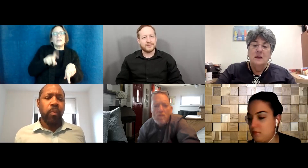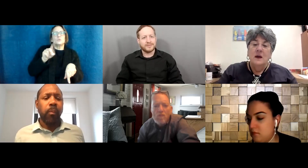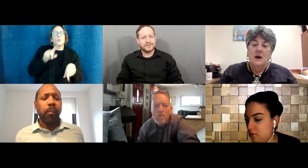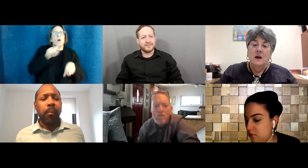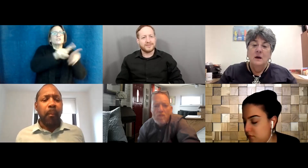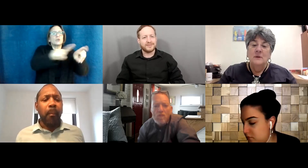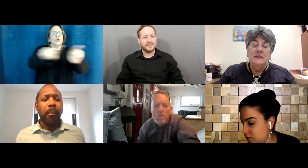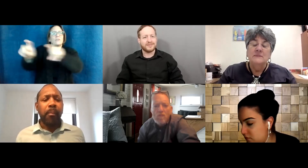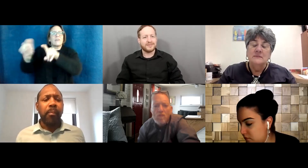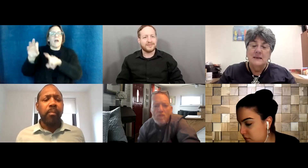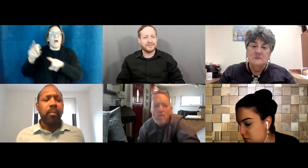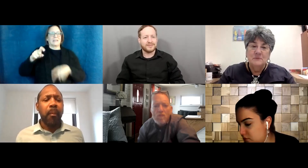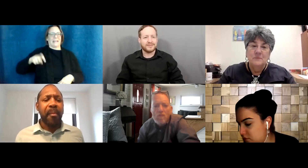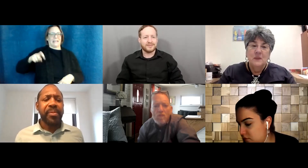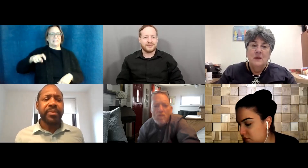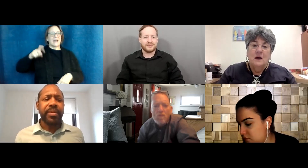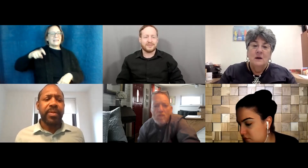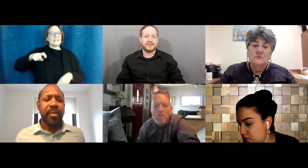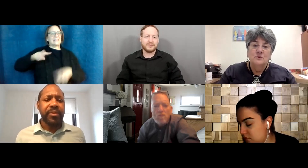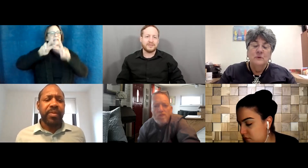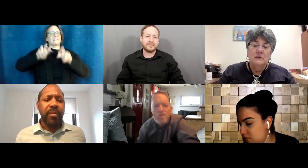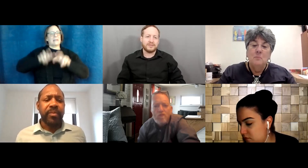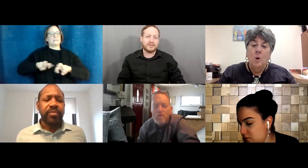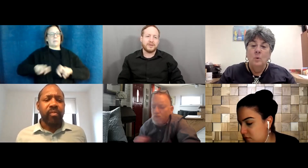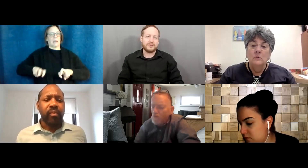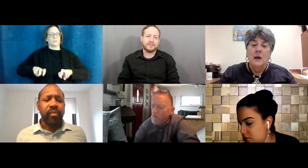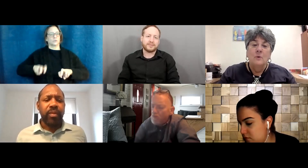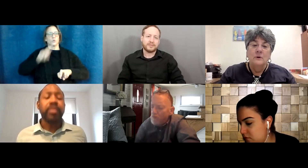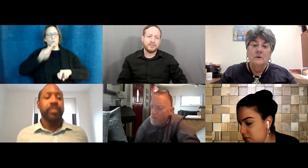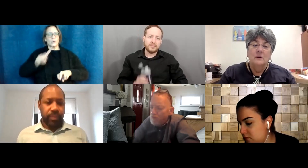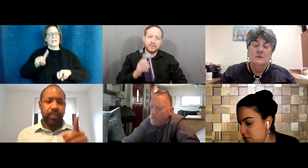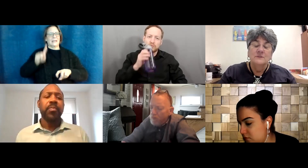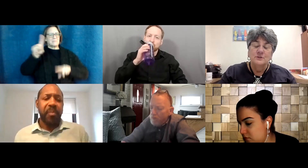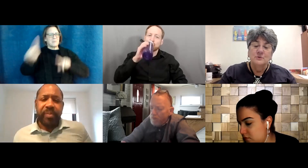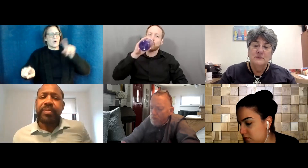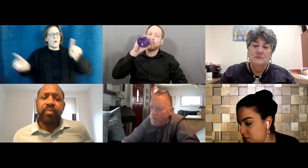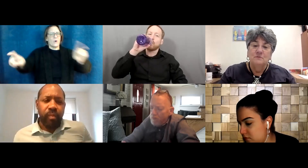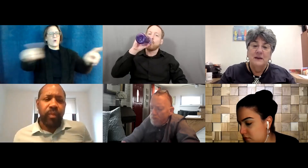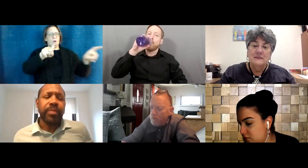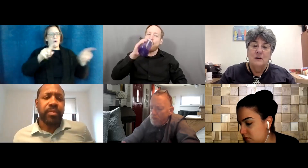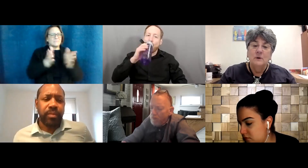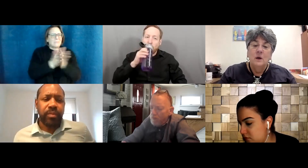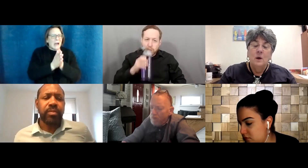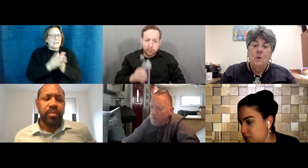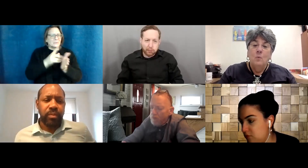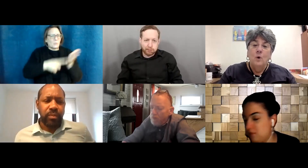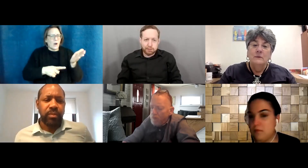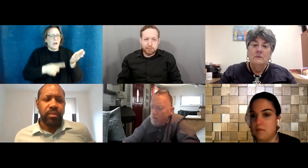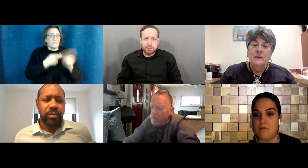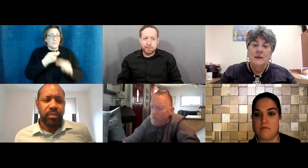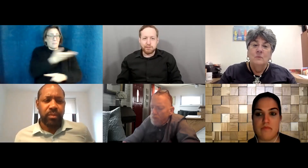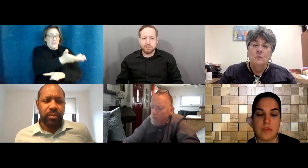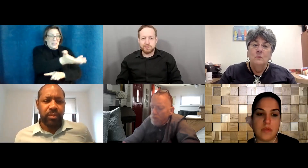needs, a needs assessment to really poll our constituents and find out